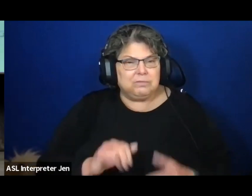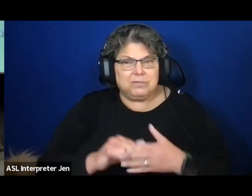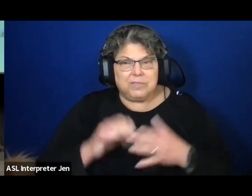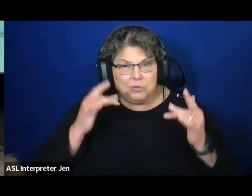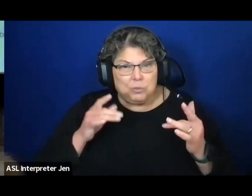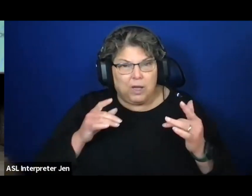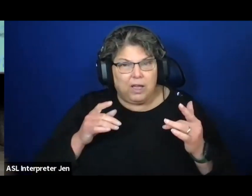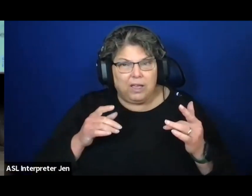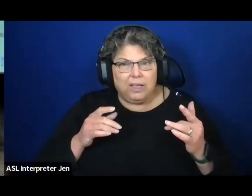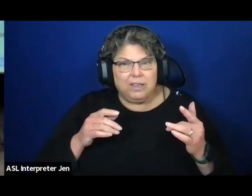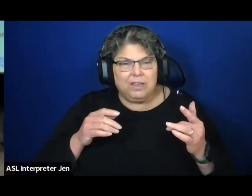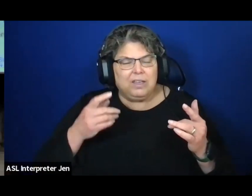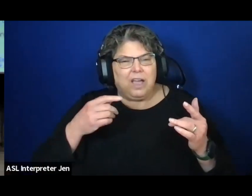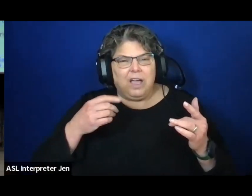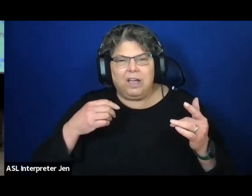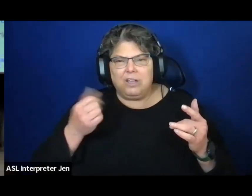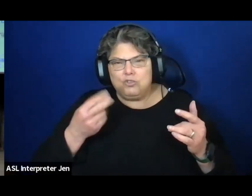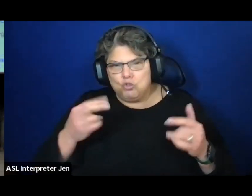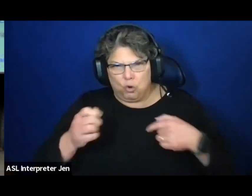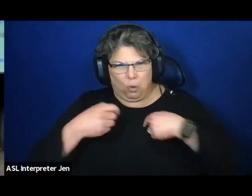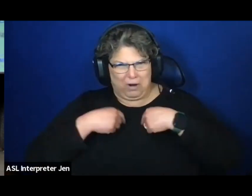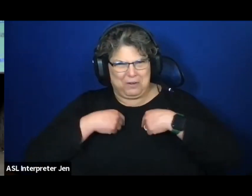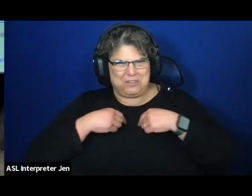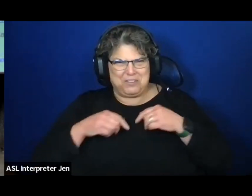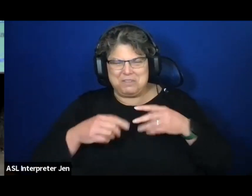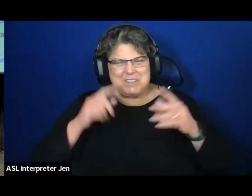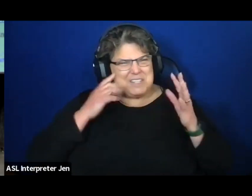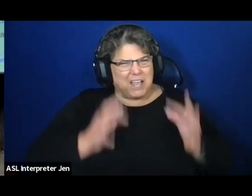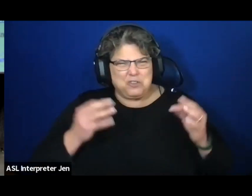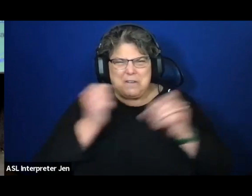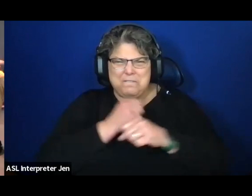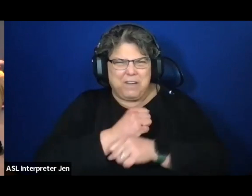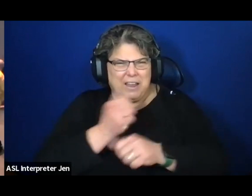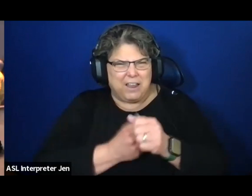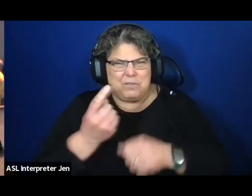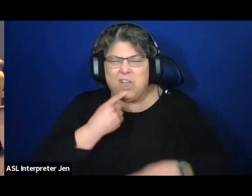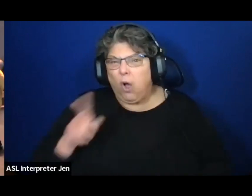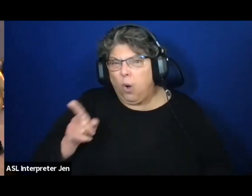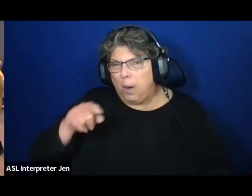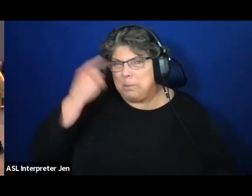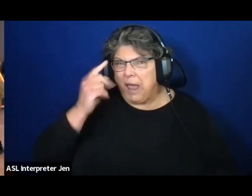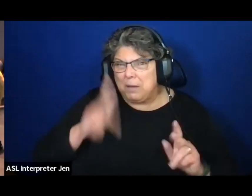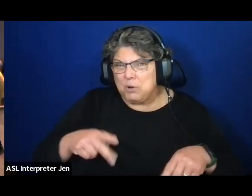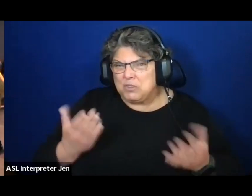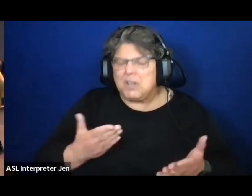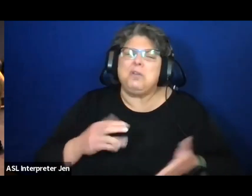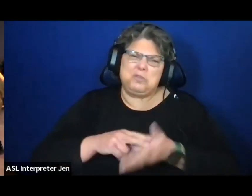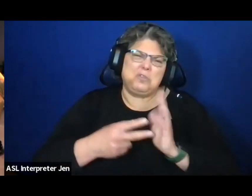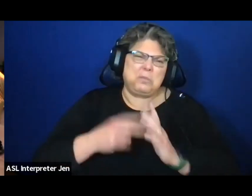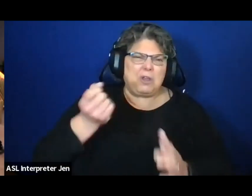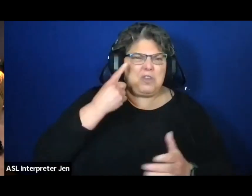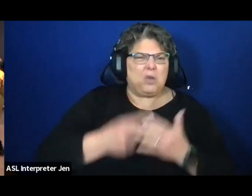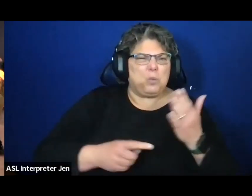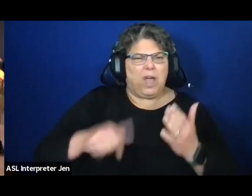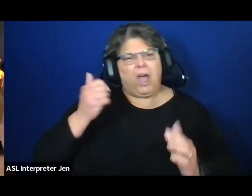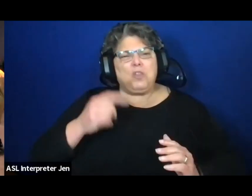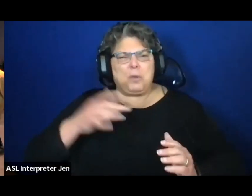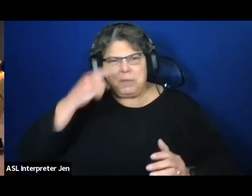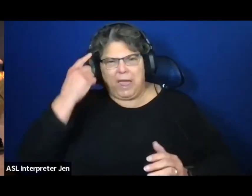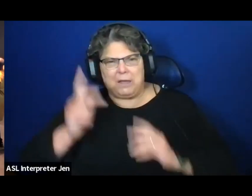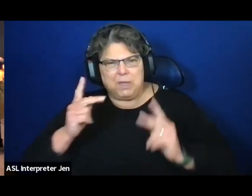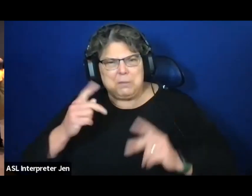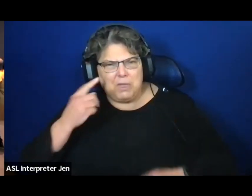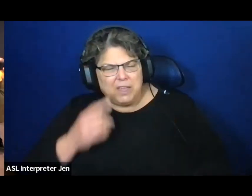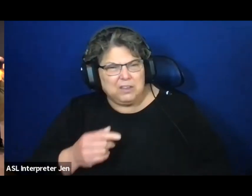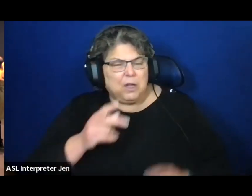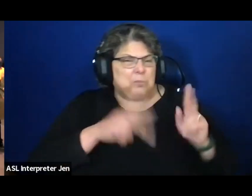fight with people at this college or around his surrounding. When you say, oh, we got a black person there, so they must understand how the black people feel. Or we got a person